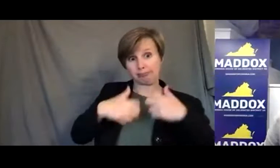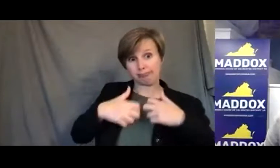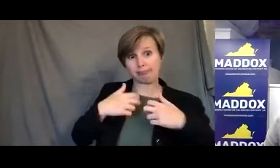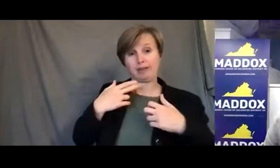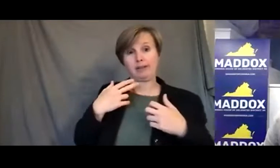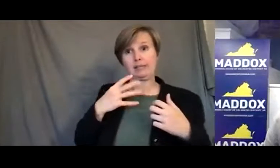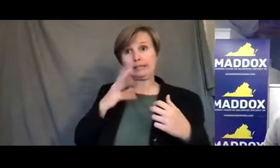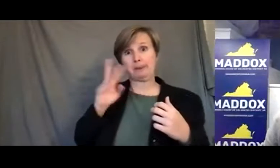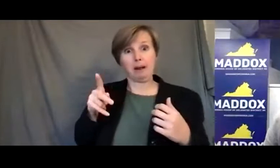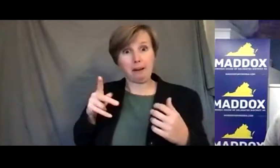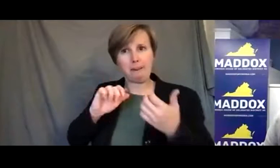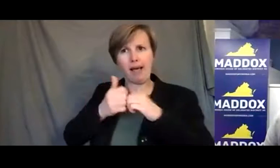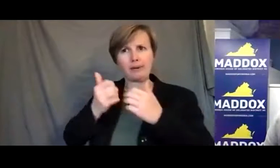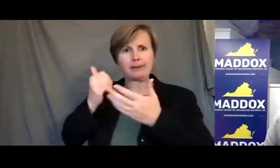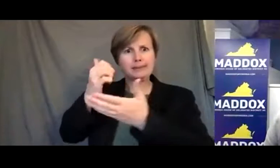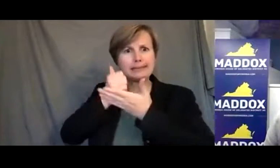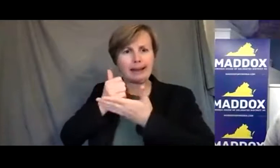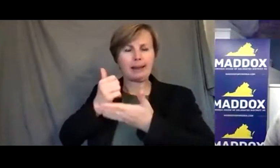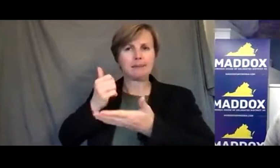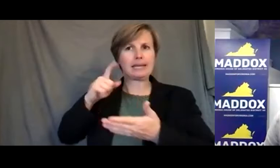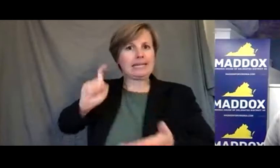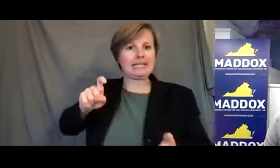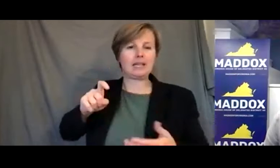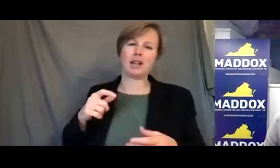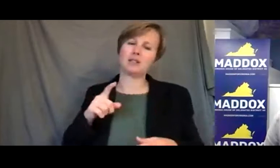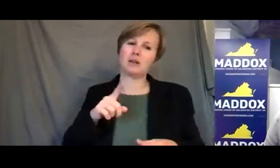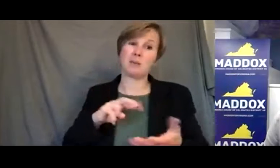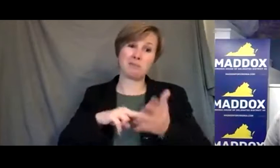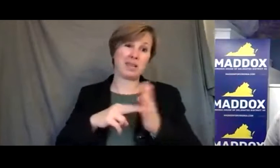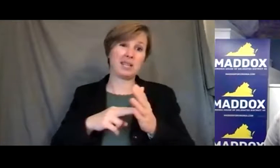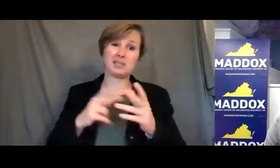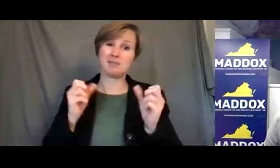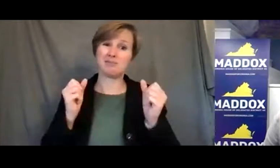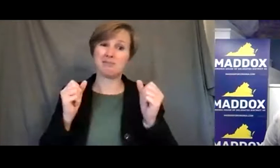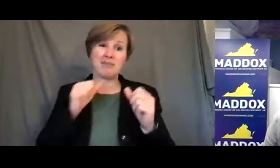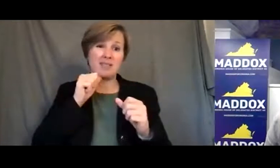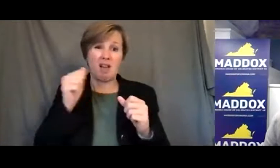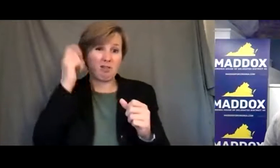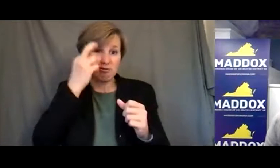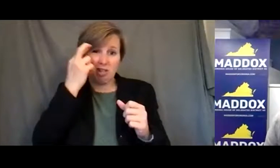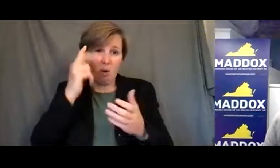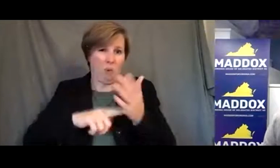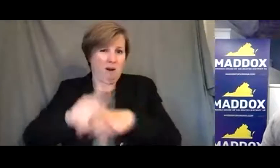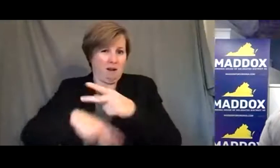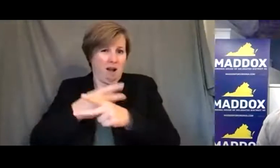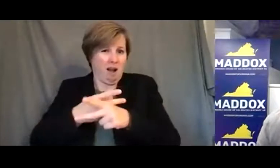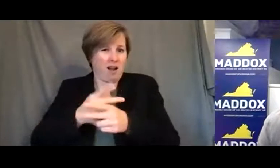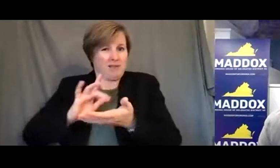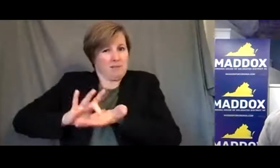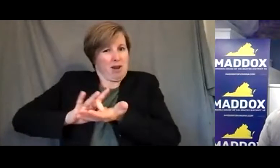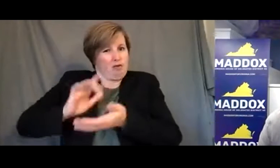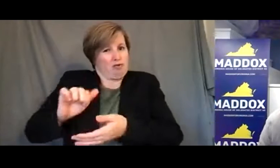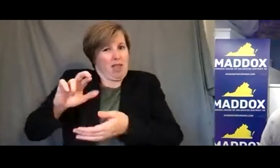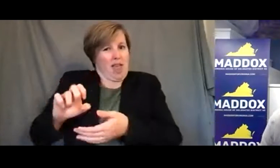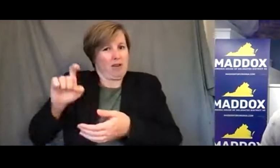receive the kind of care, the medical care that he should have gotten. So to see my battle buddy